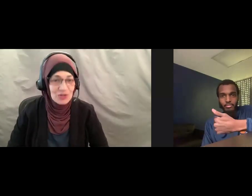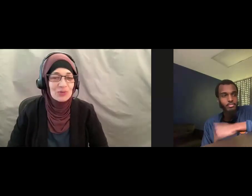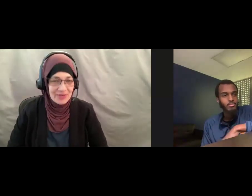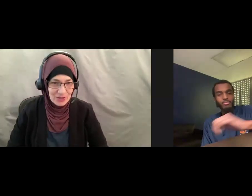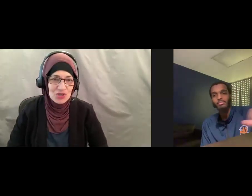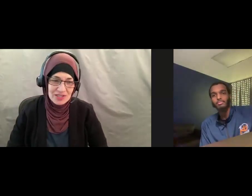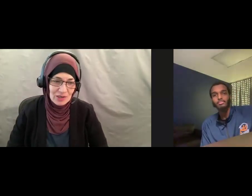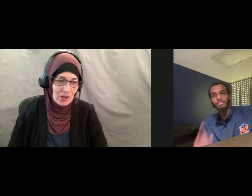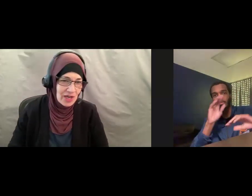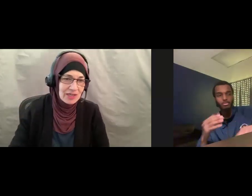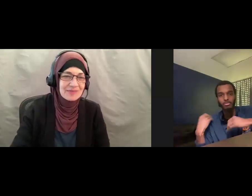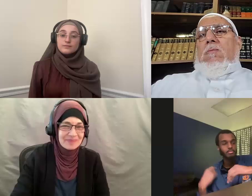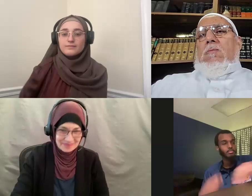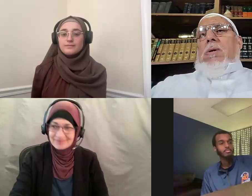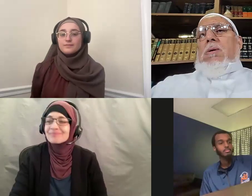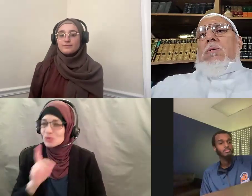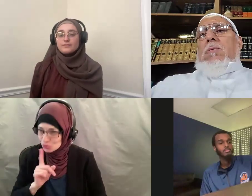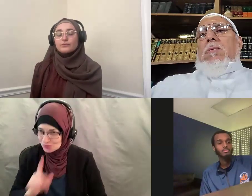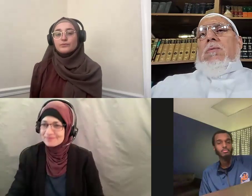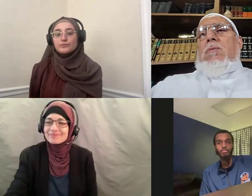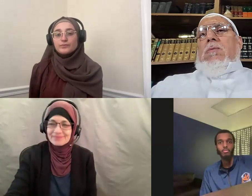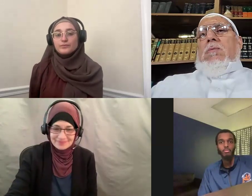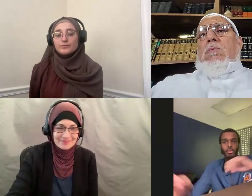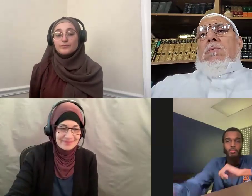Okay, thank you. Jazakallah Sure. khairan.